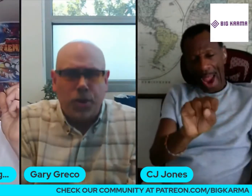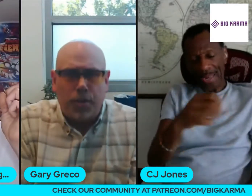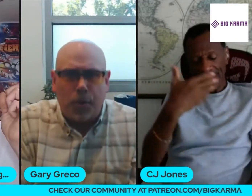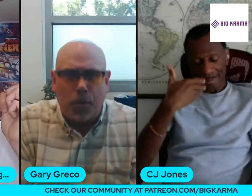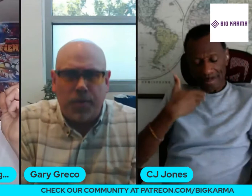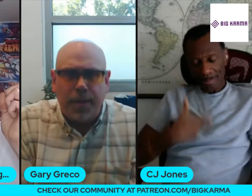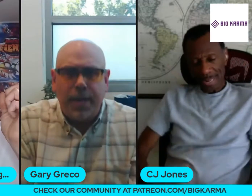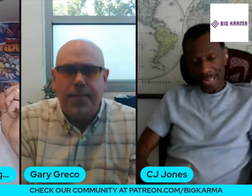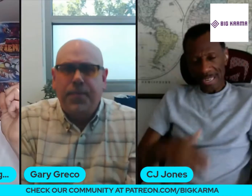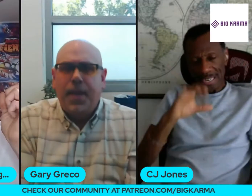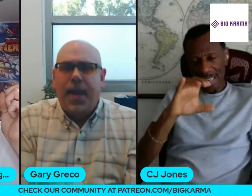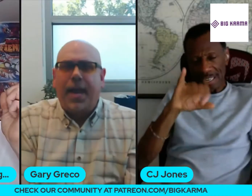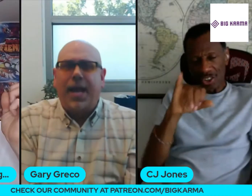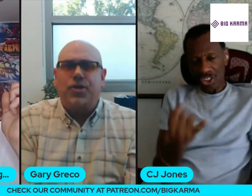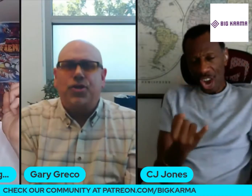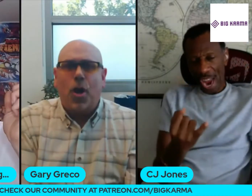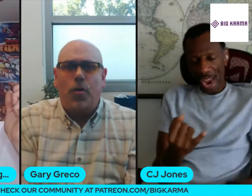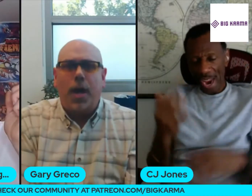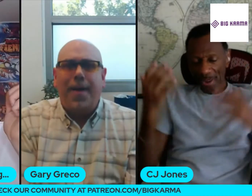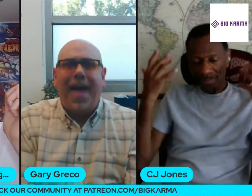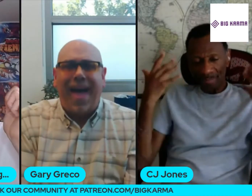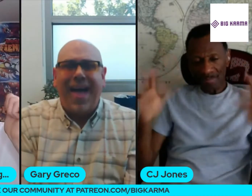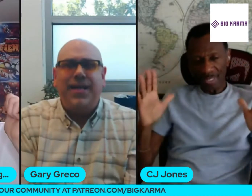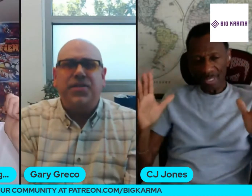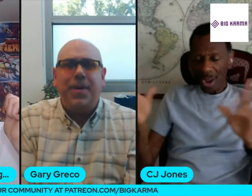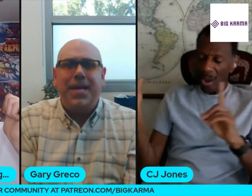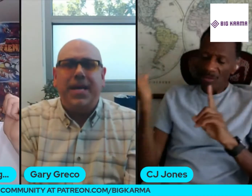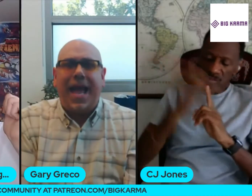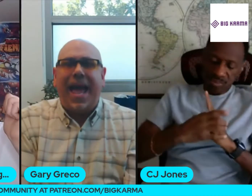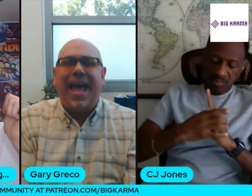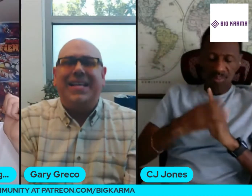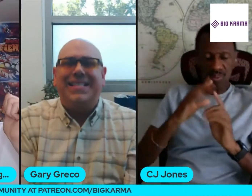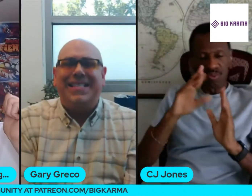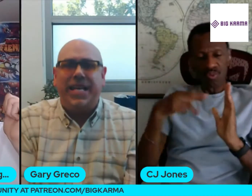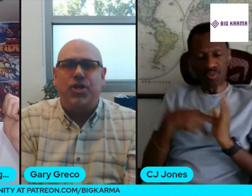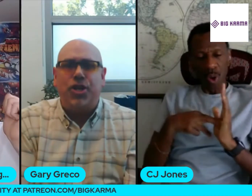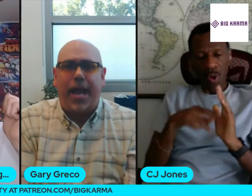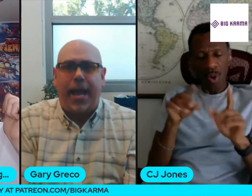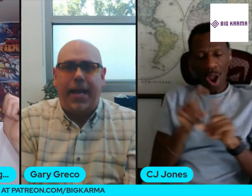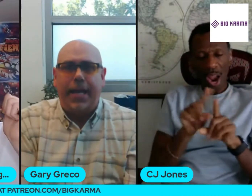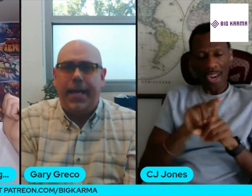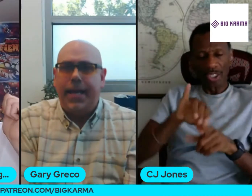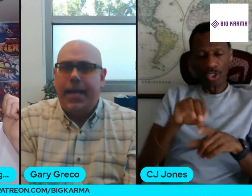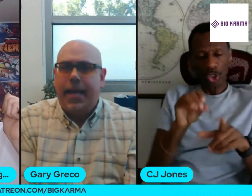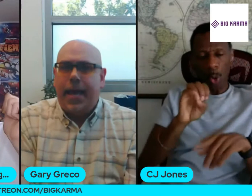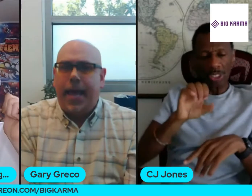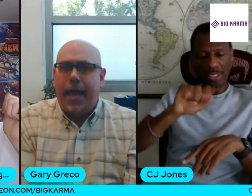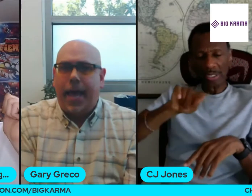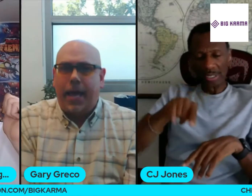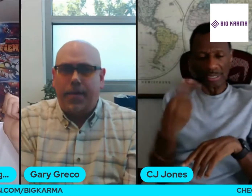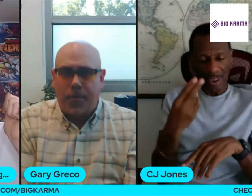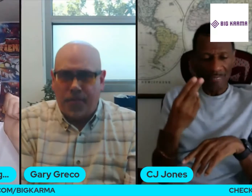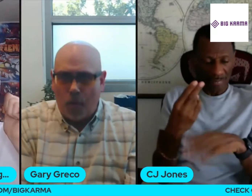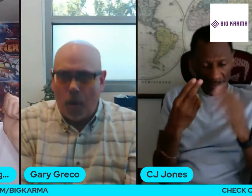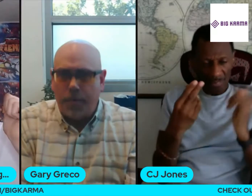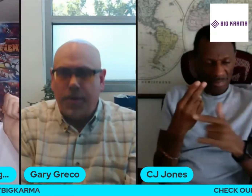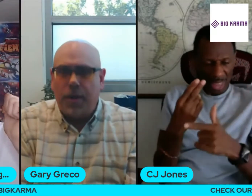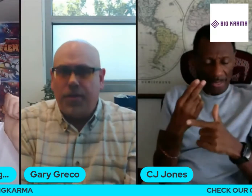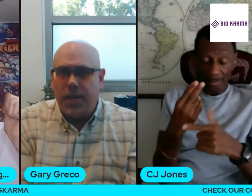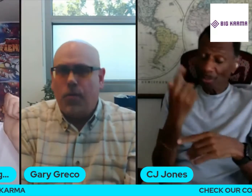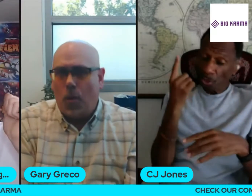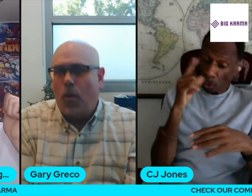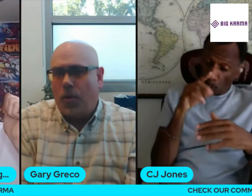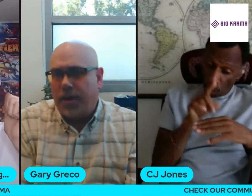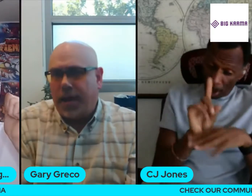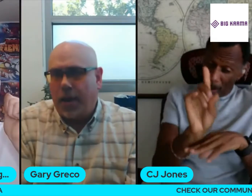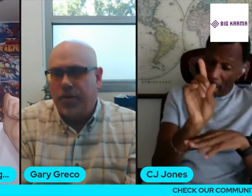no interpreter with me. And I showed up as me, as CJ, and performed